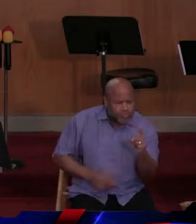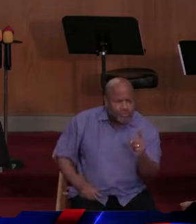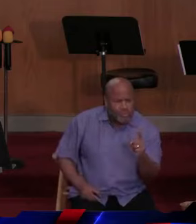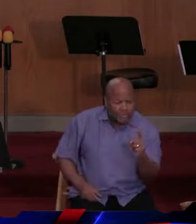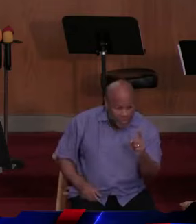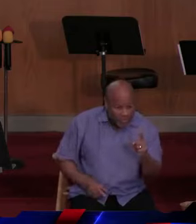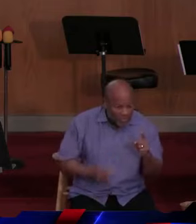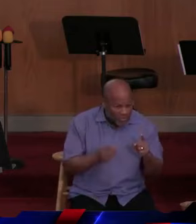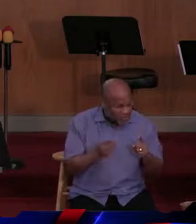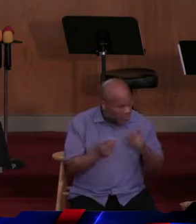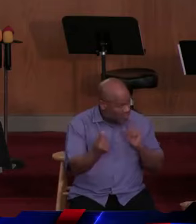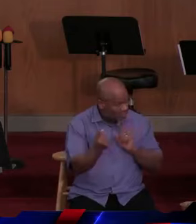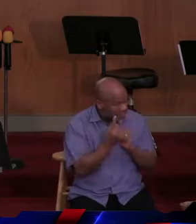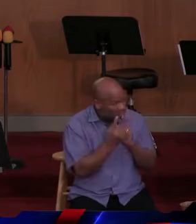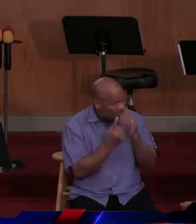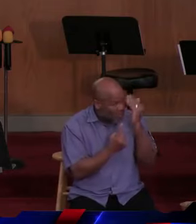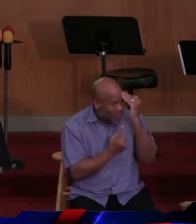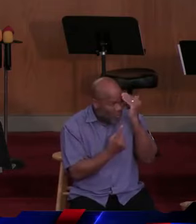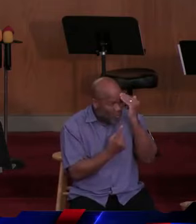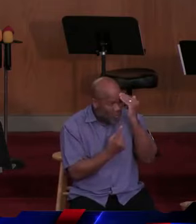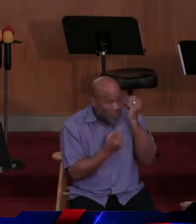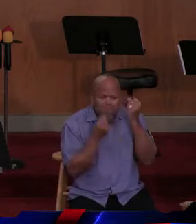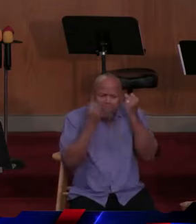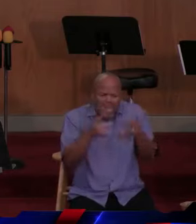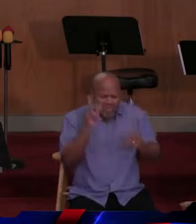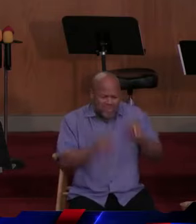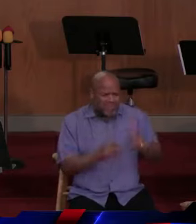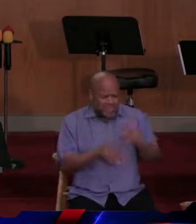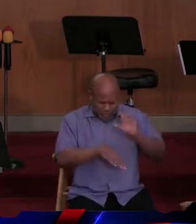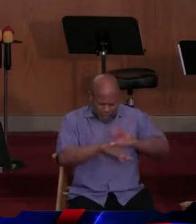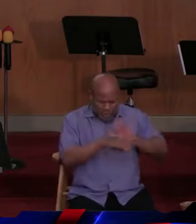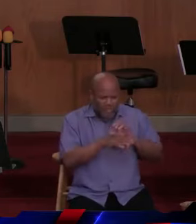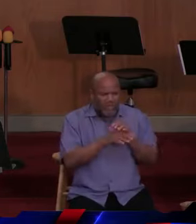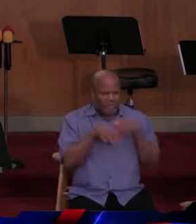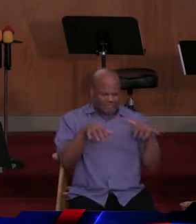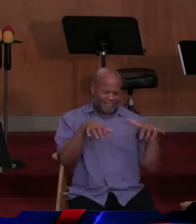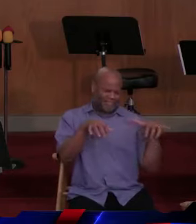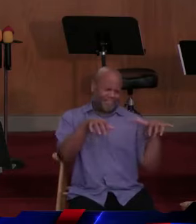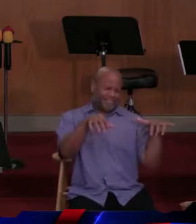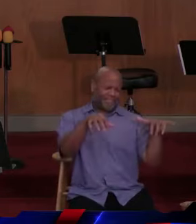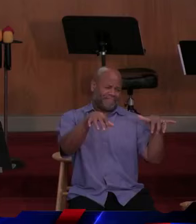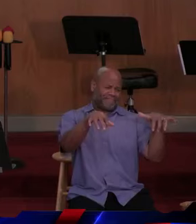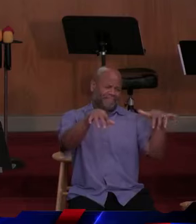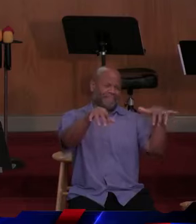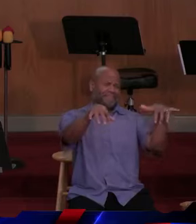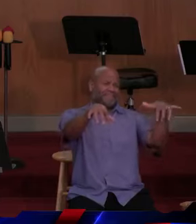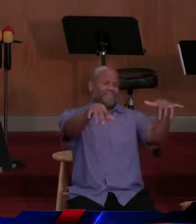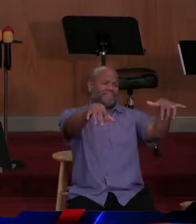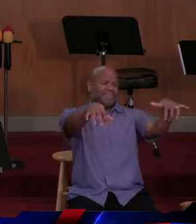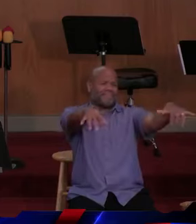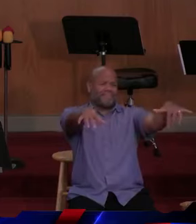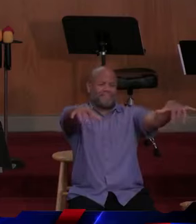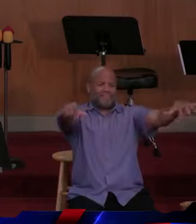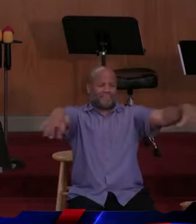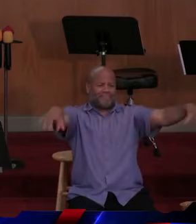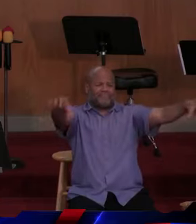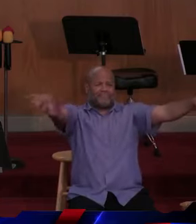that go to church, and don't be surprised, hell's going to be full of Bible-toting, church-going